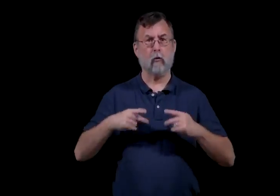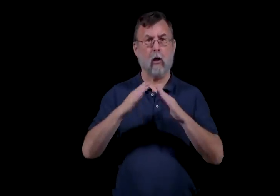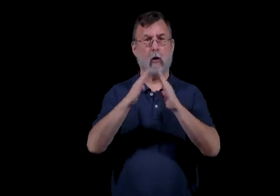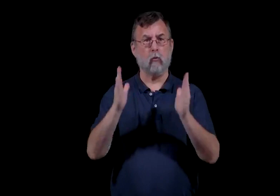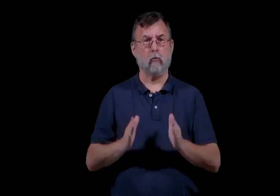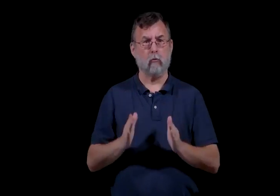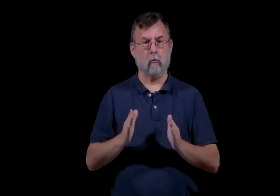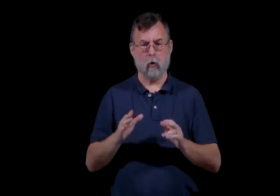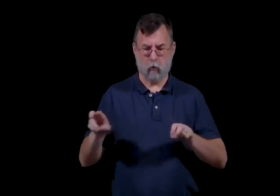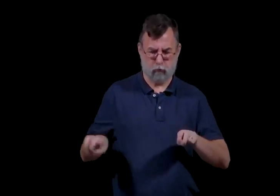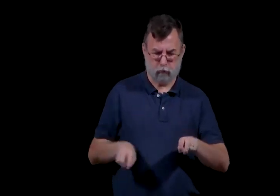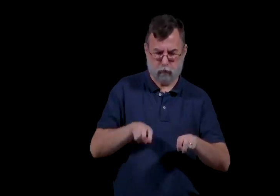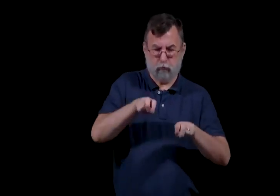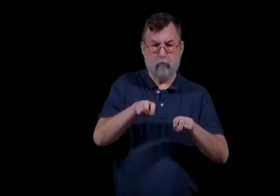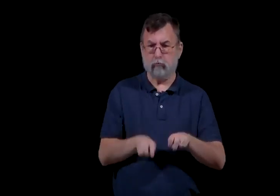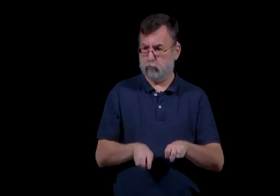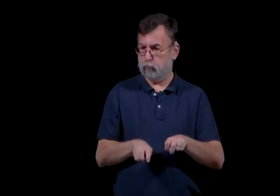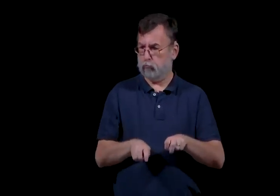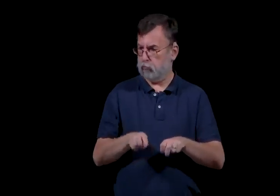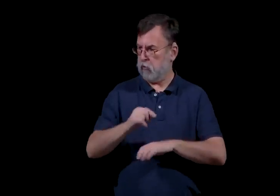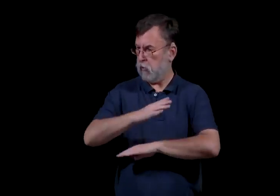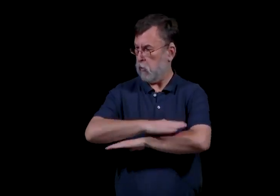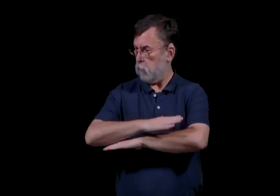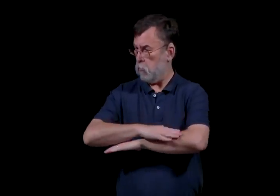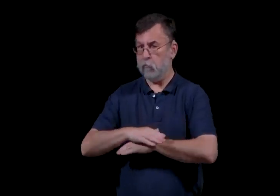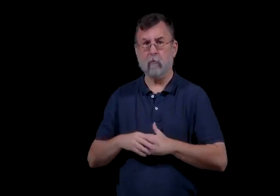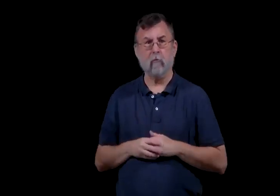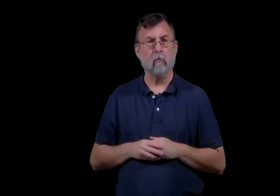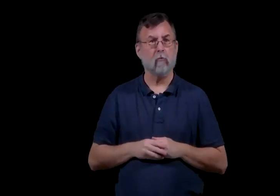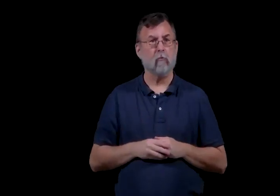the Pharisee's house and took a seat at the table.